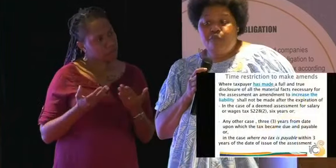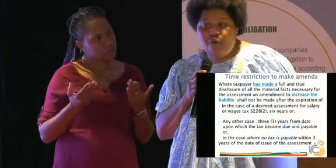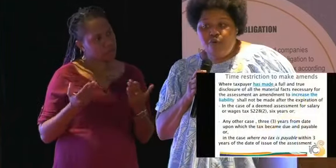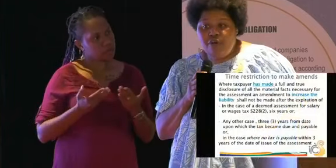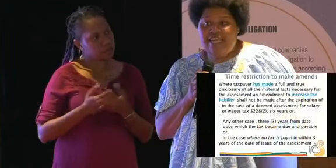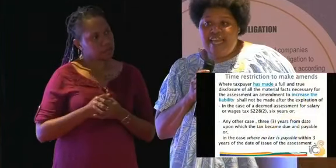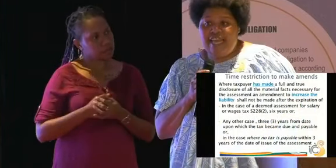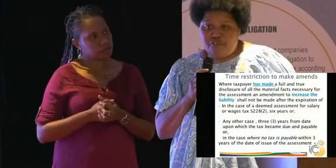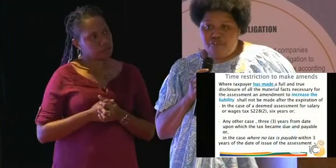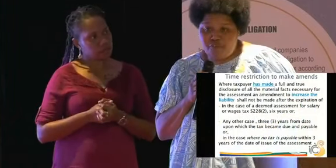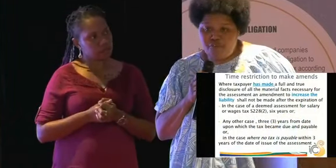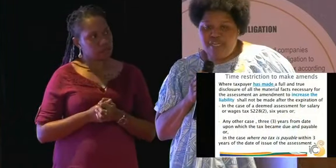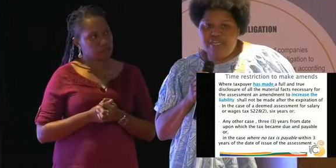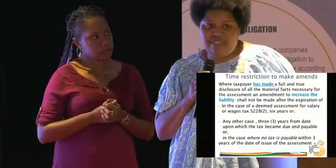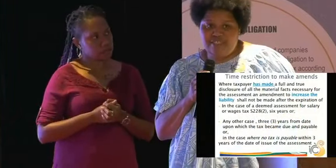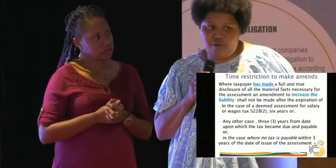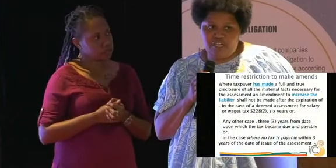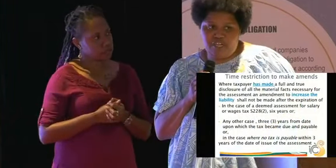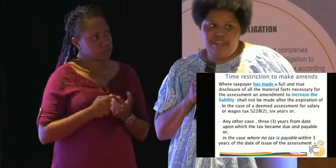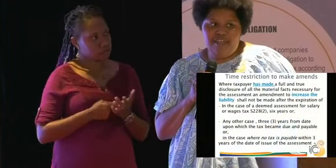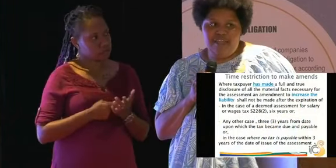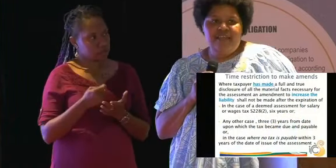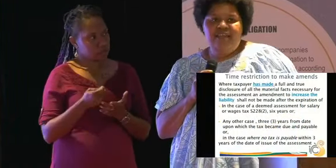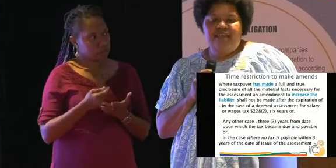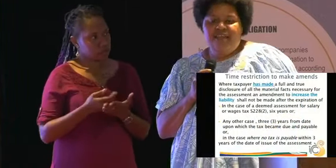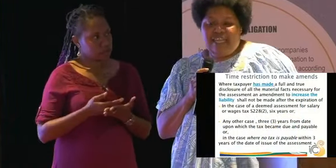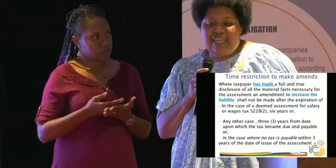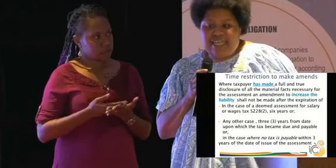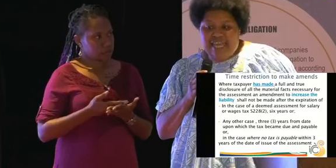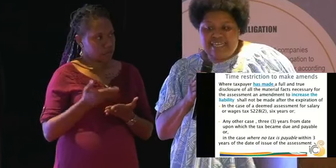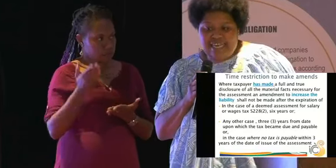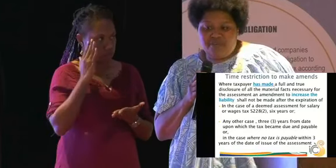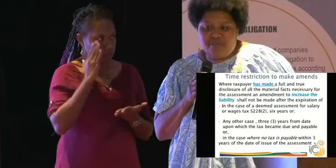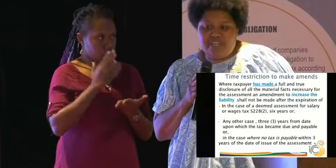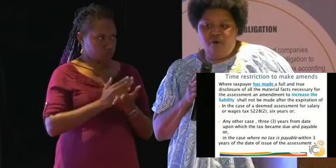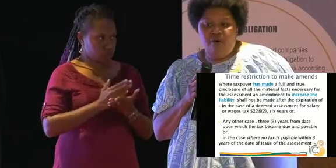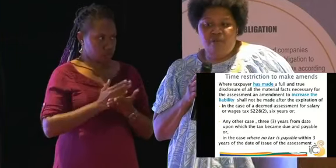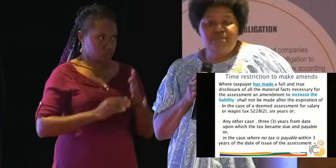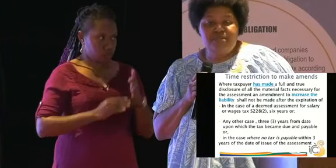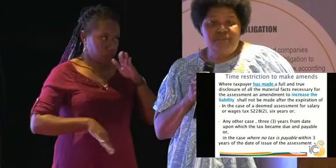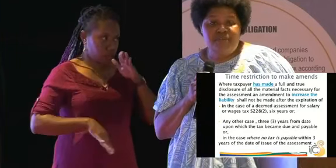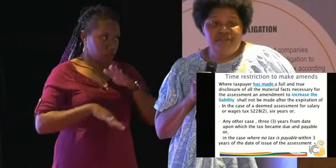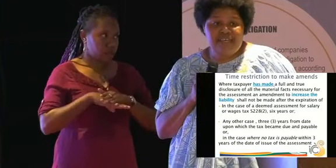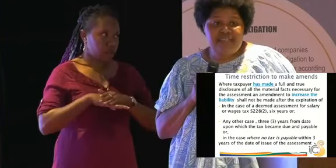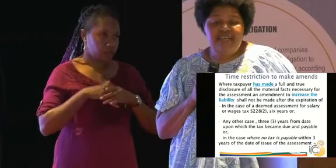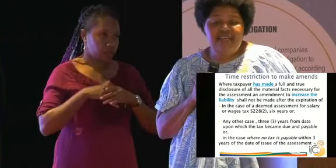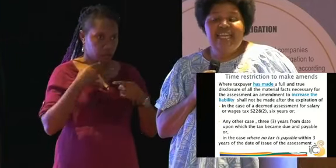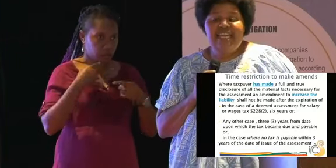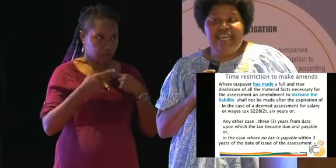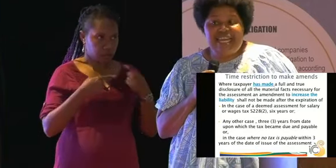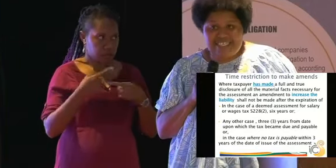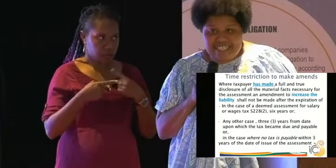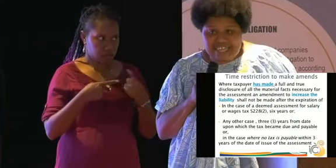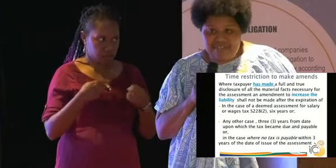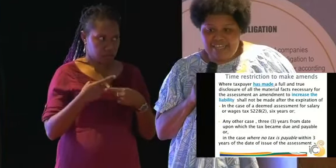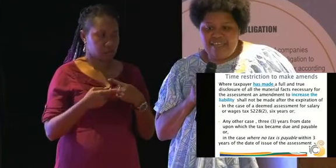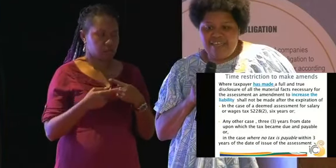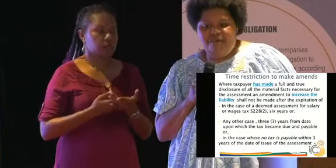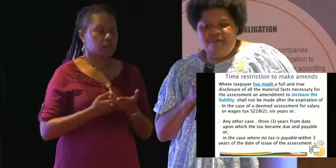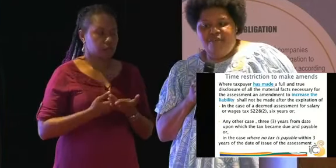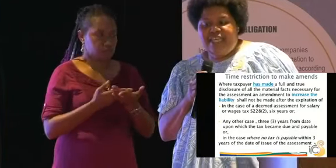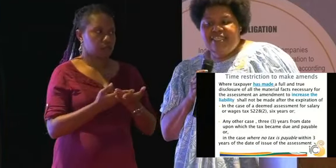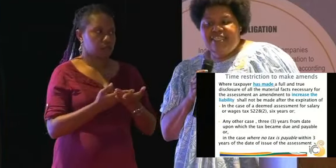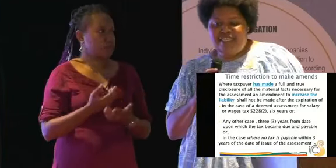a full and true disclosure in that tax return, all the material facts